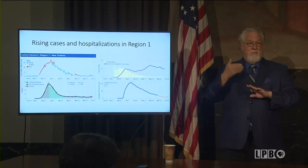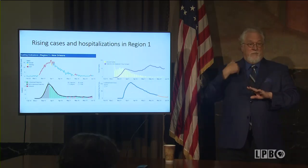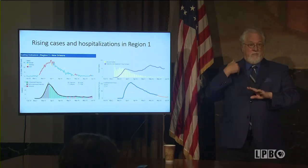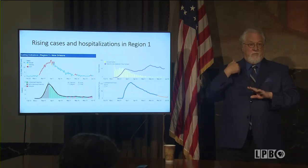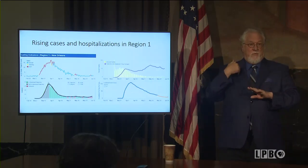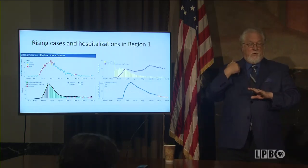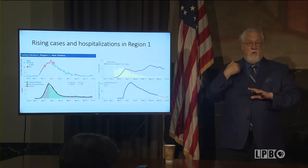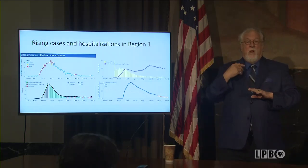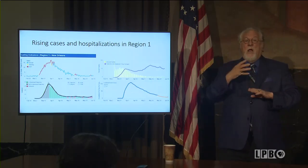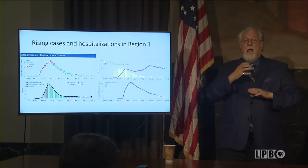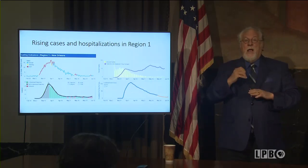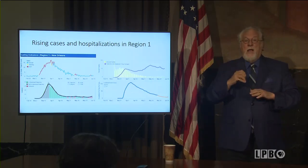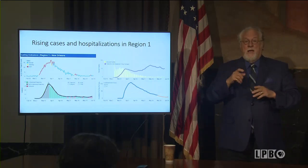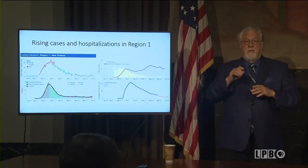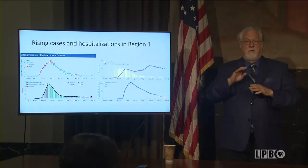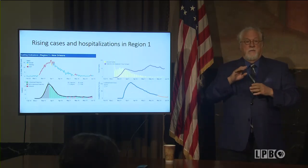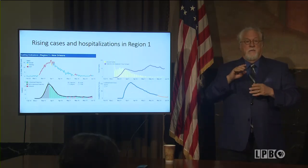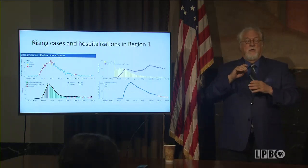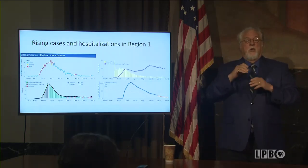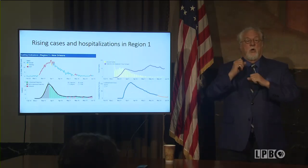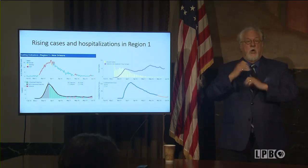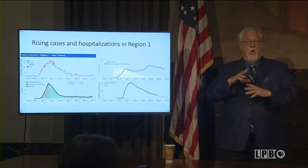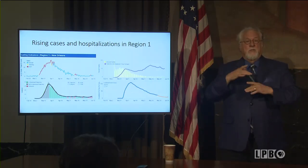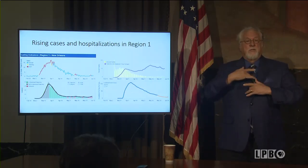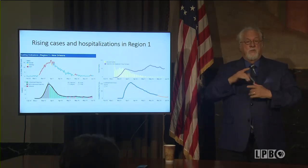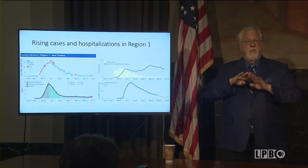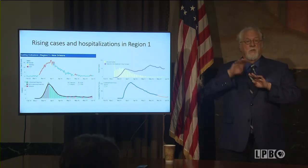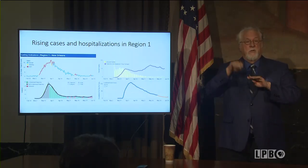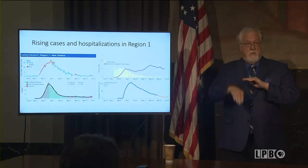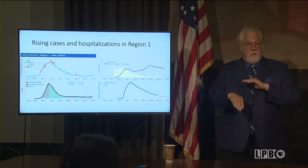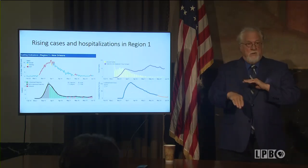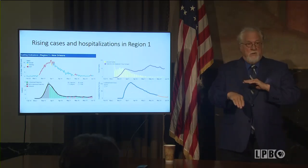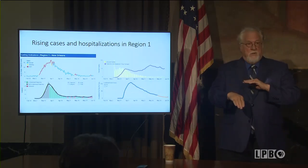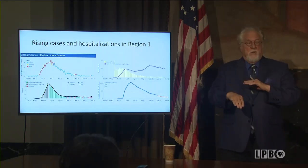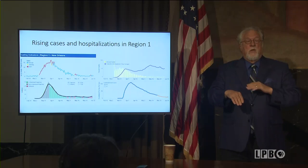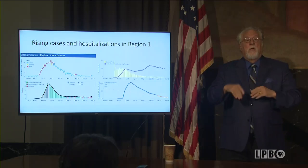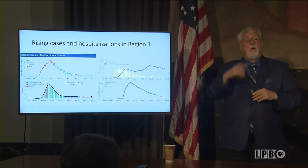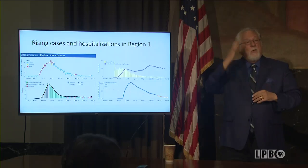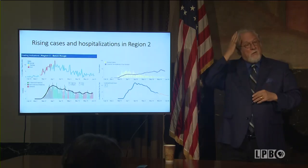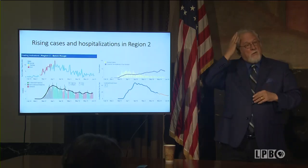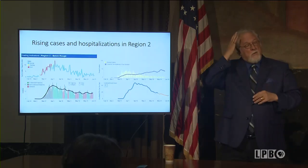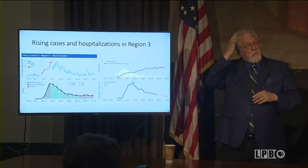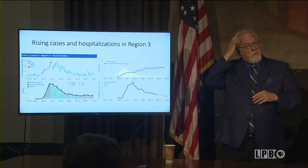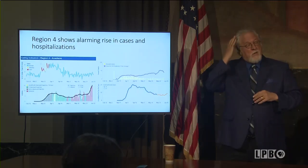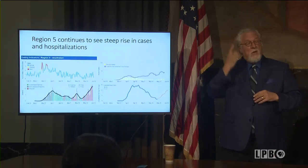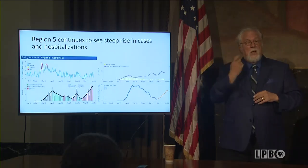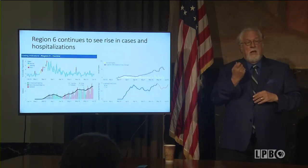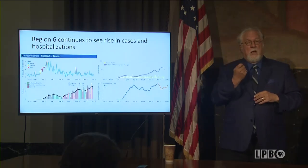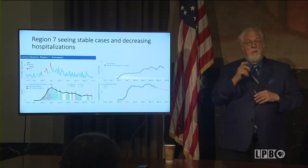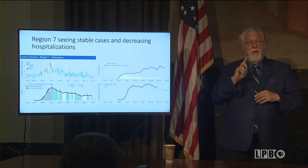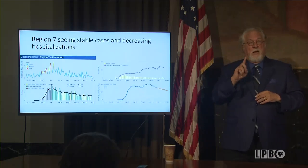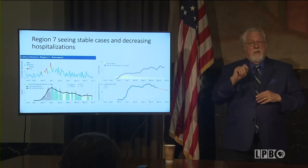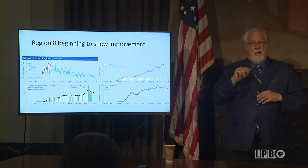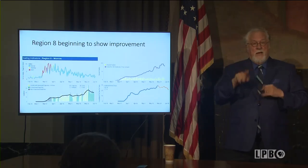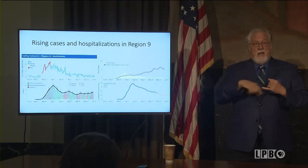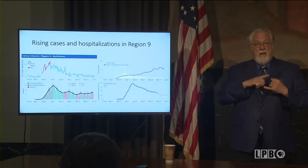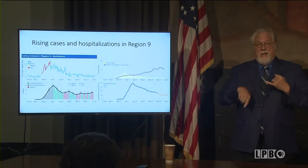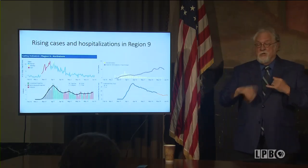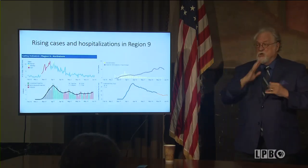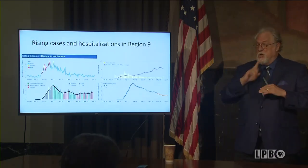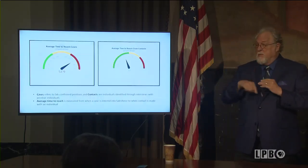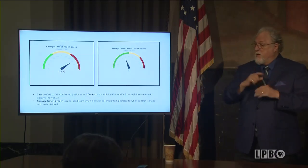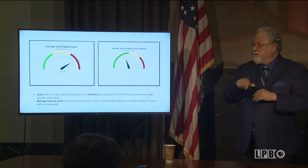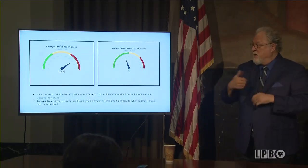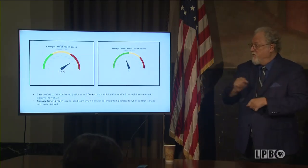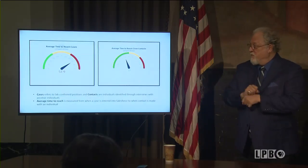on and reverse those trends, and that's by being good neighbors to each other. I want to leave with you just a little bit of data at the end to talk about the